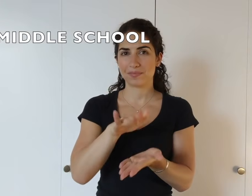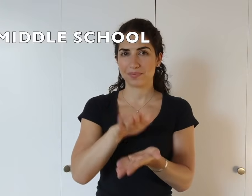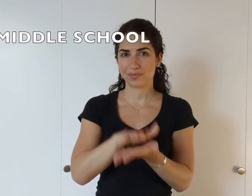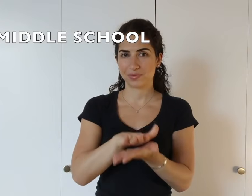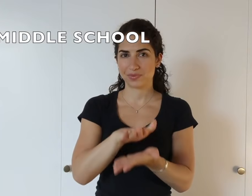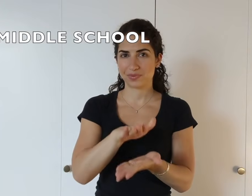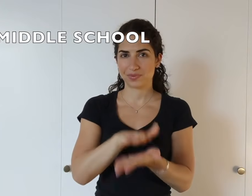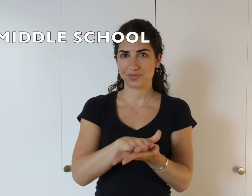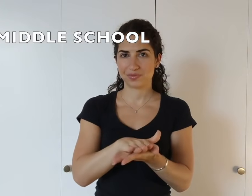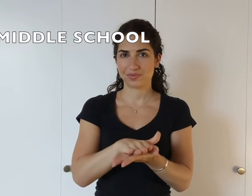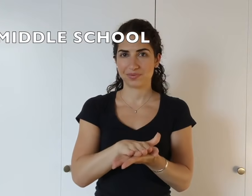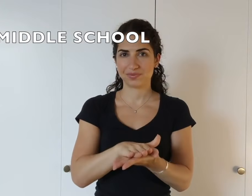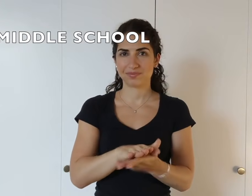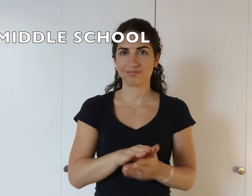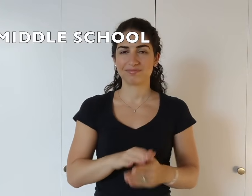middle school,